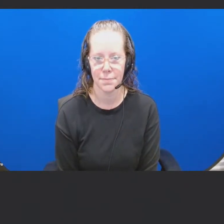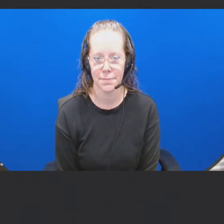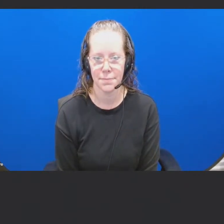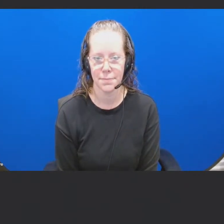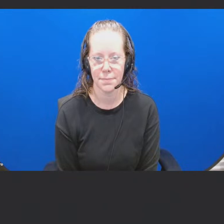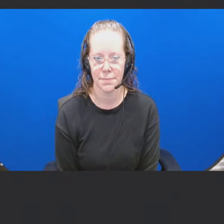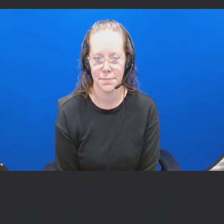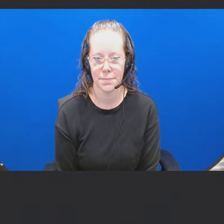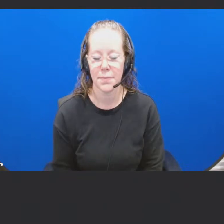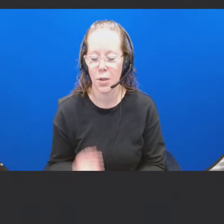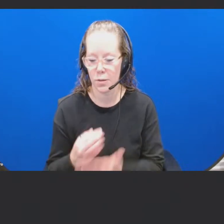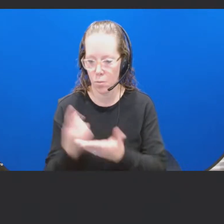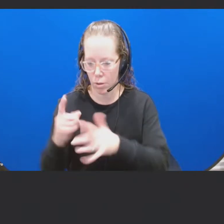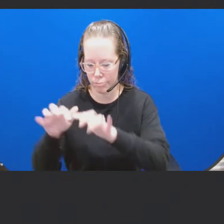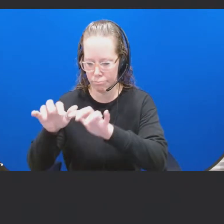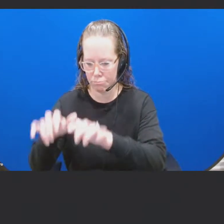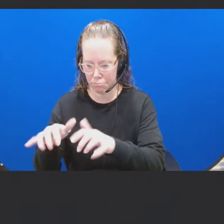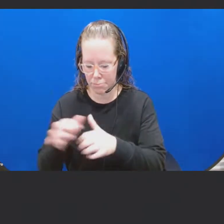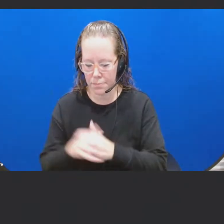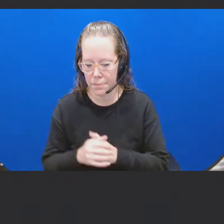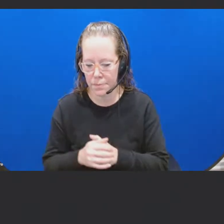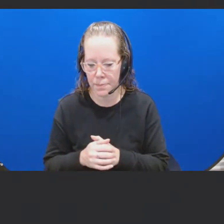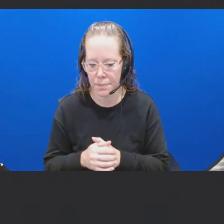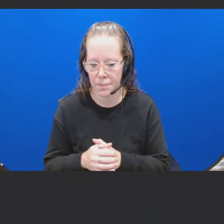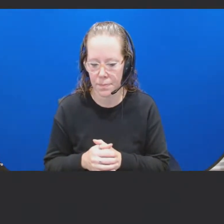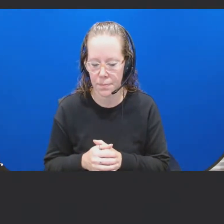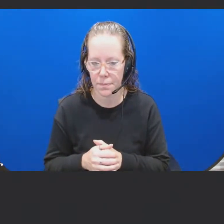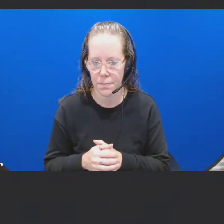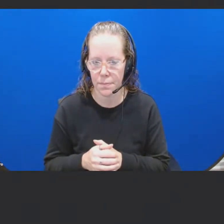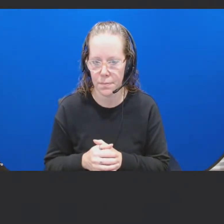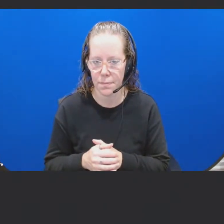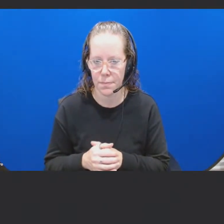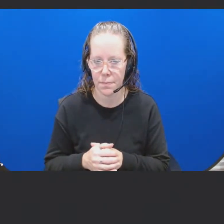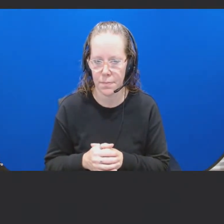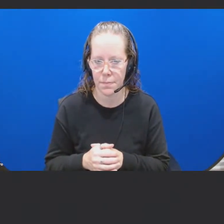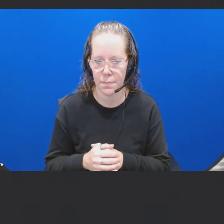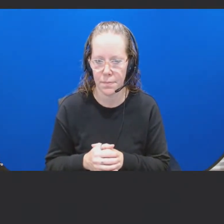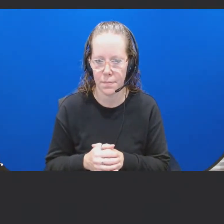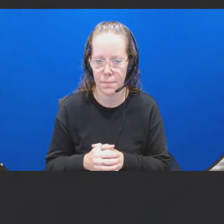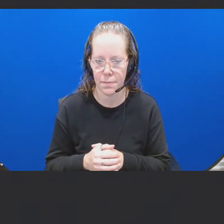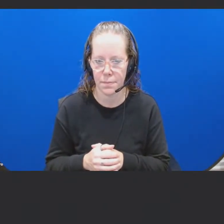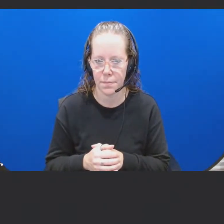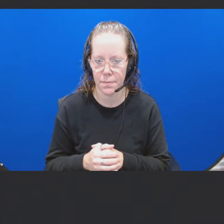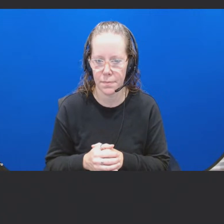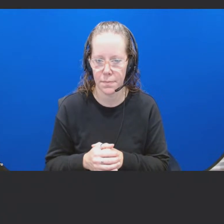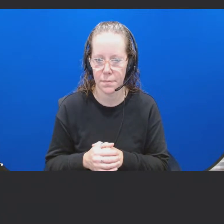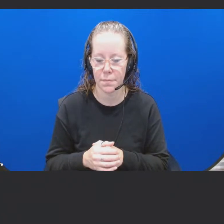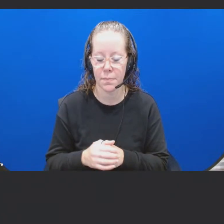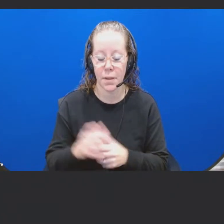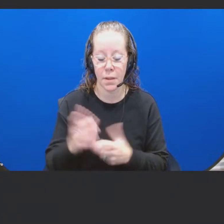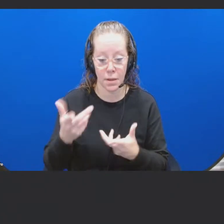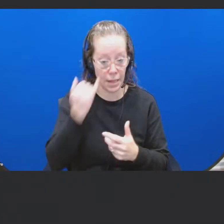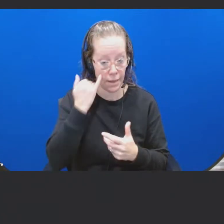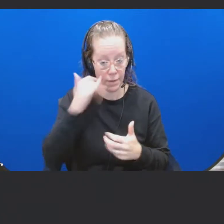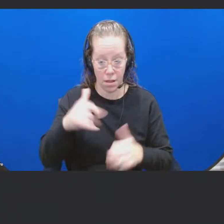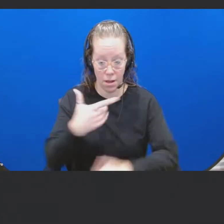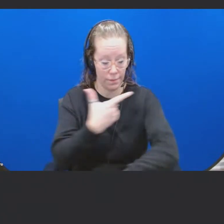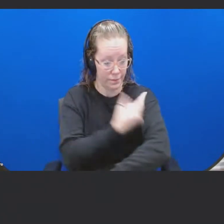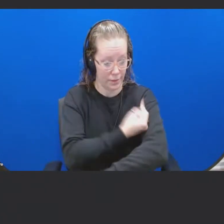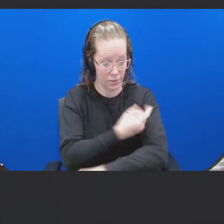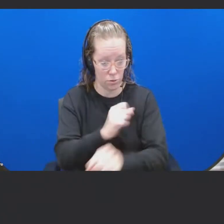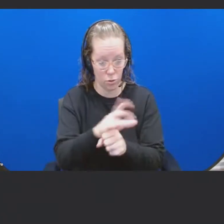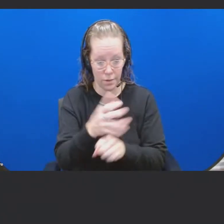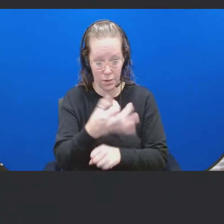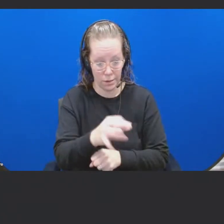have you heard when unvaccinated people will be allowed into the home? Well, so yes. So the question is, have I heard